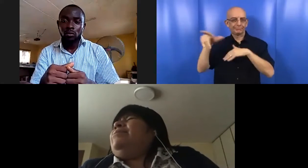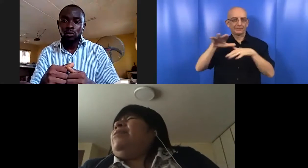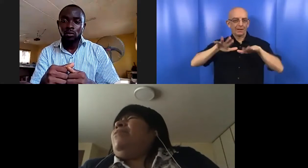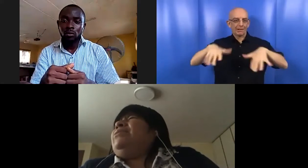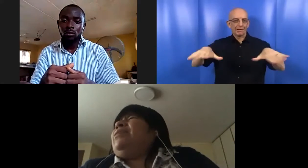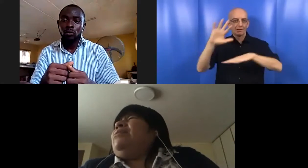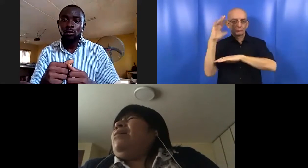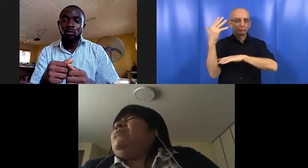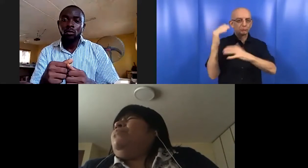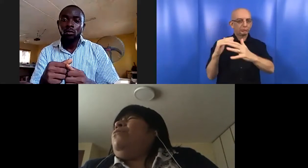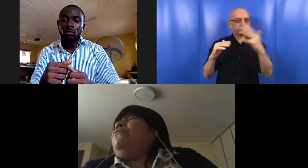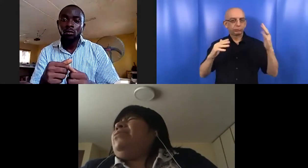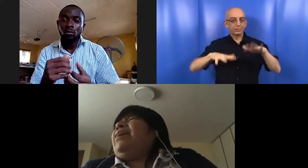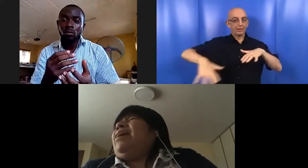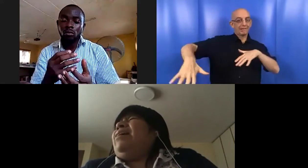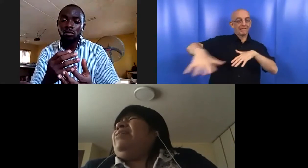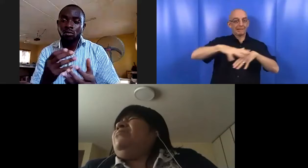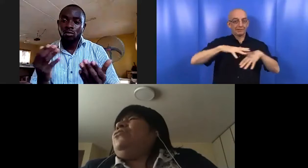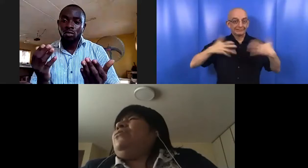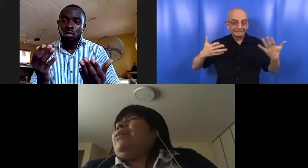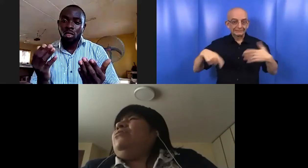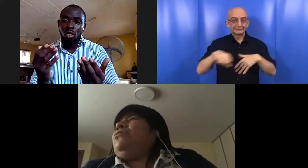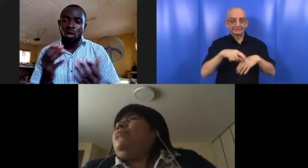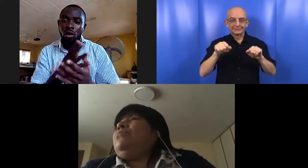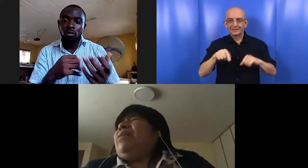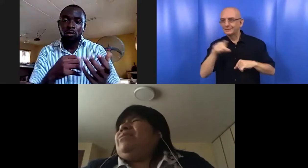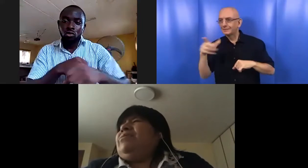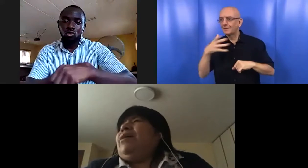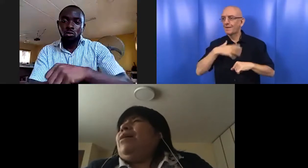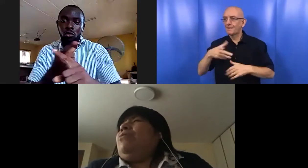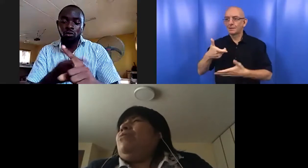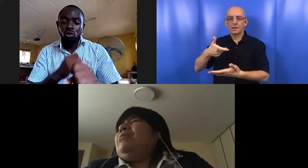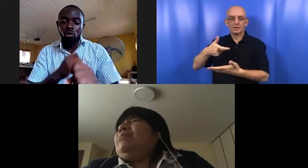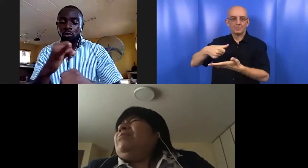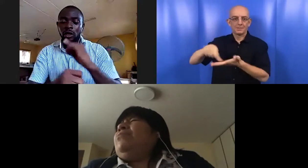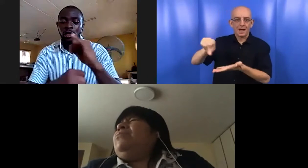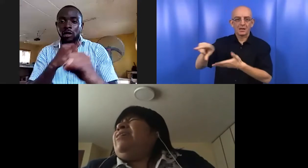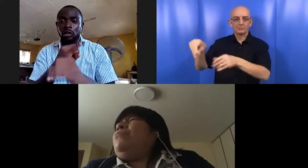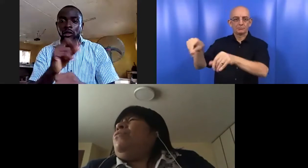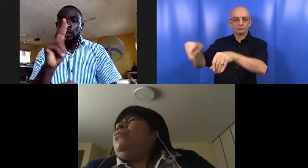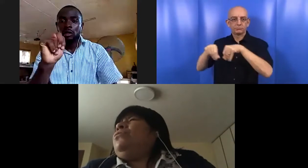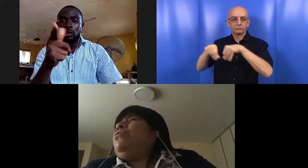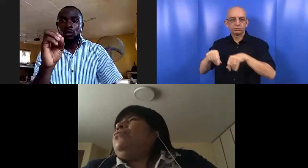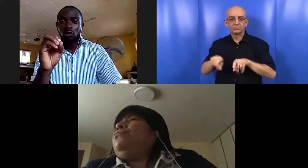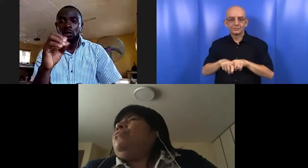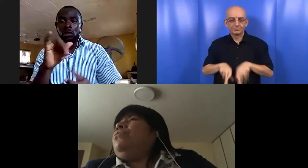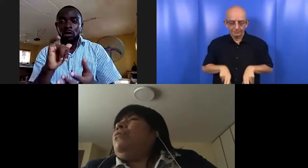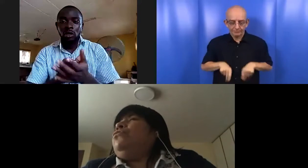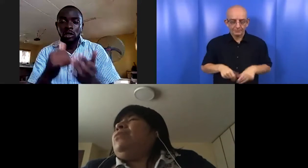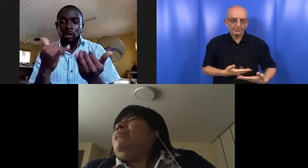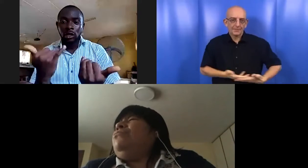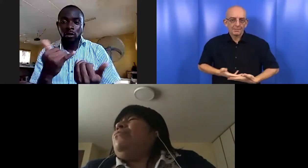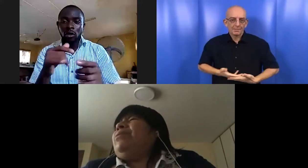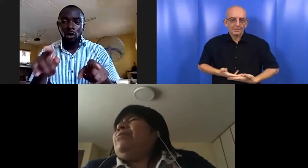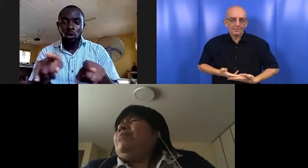Luckily, there was some support from international NGOs, but now that they are also going to go